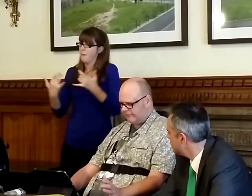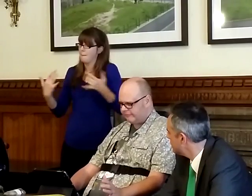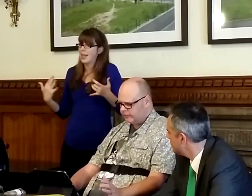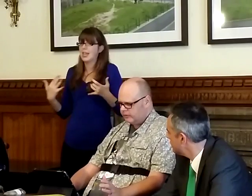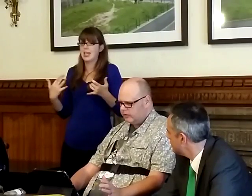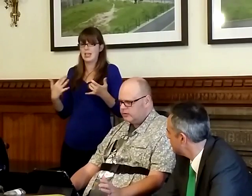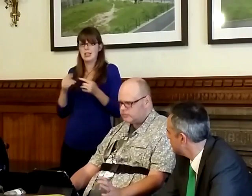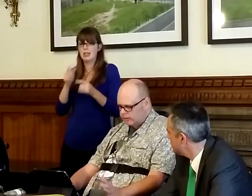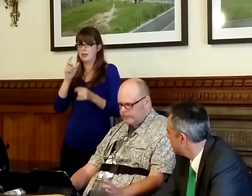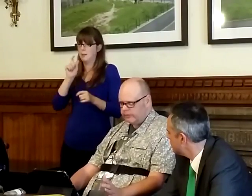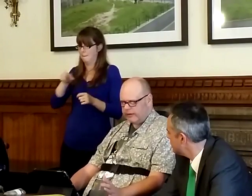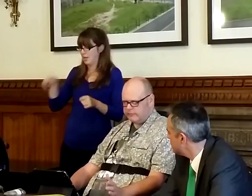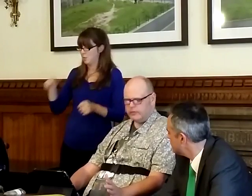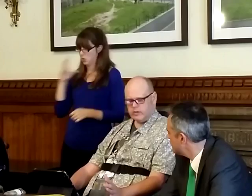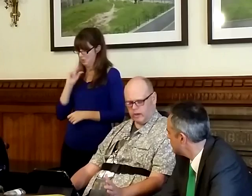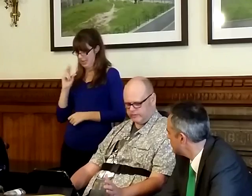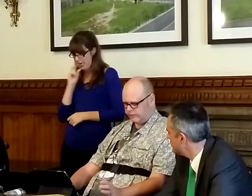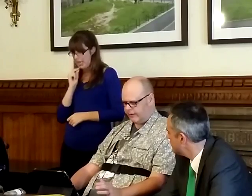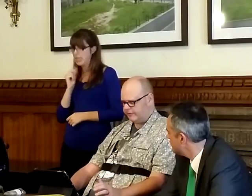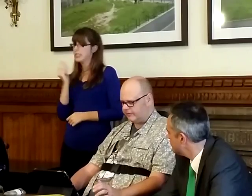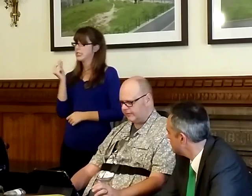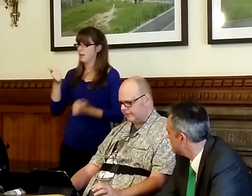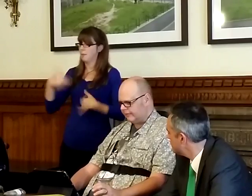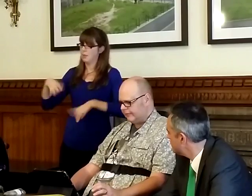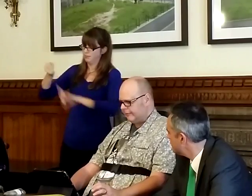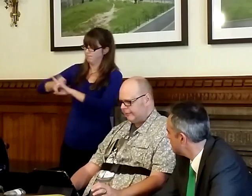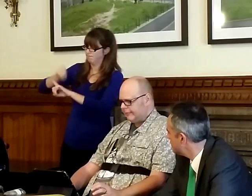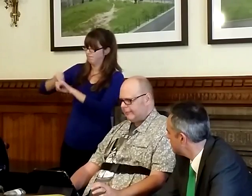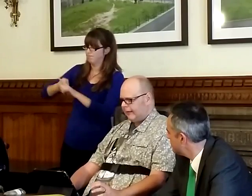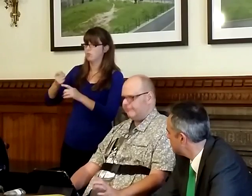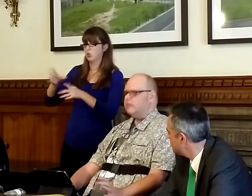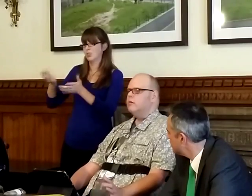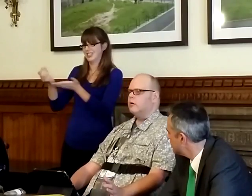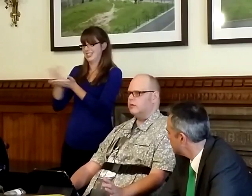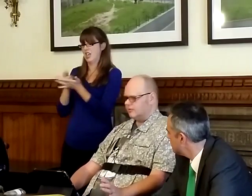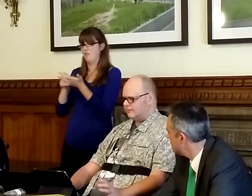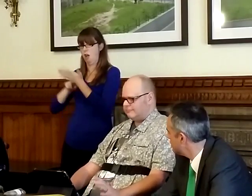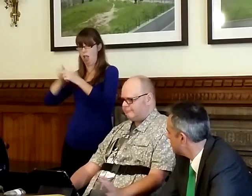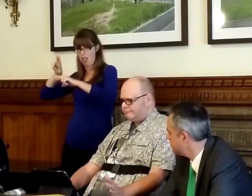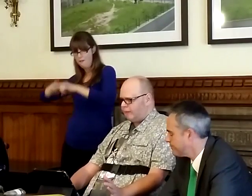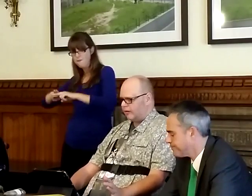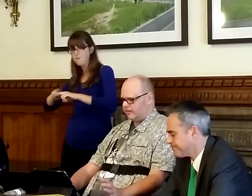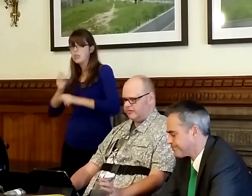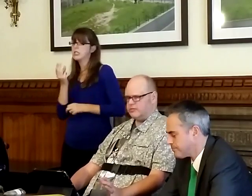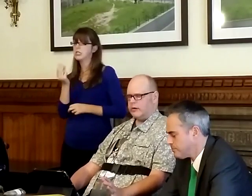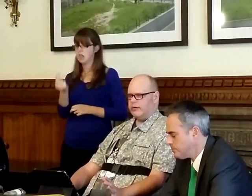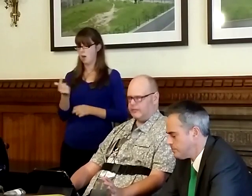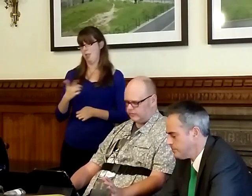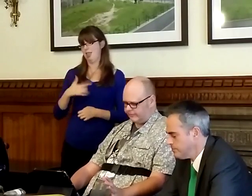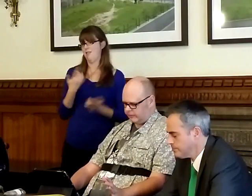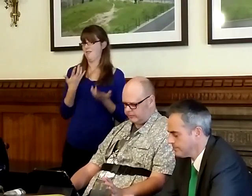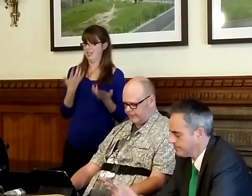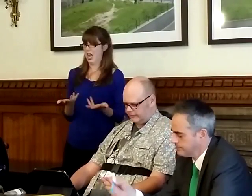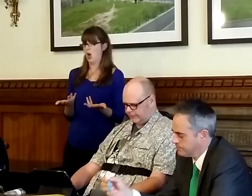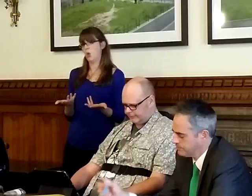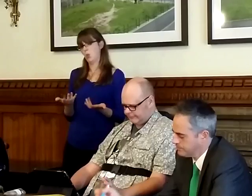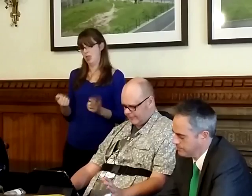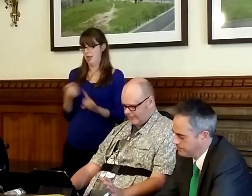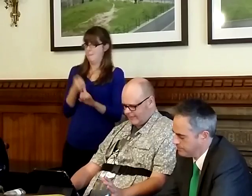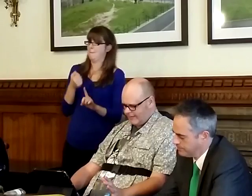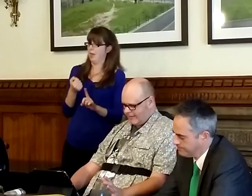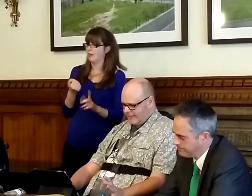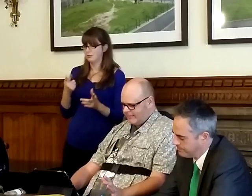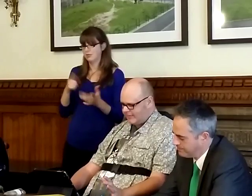save the ILF, some who are living with the consequences, and a few lawyers and politicians thrown in just for good